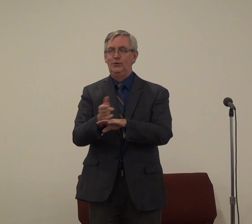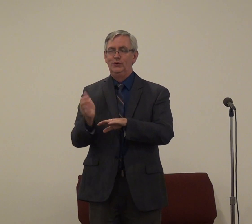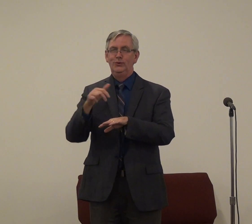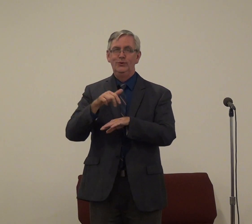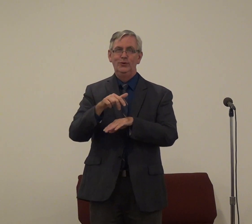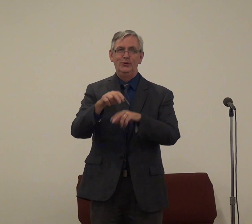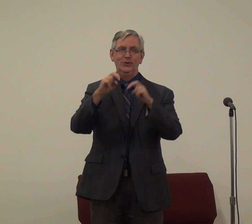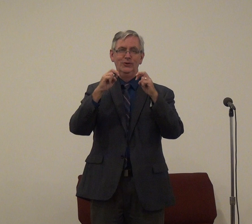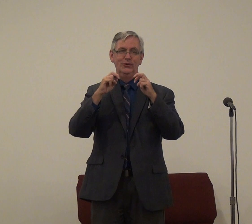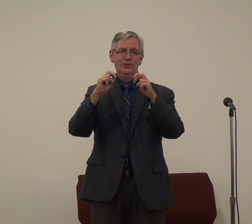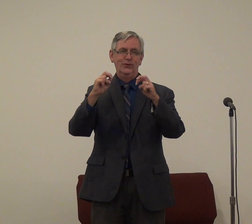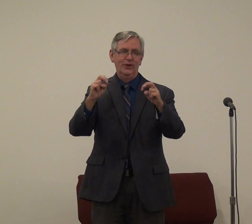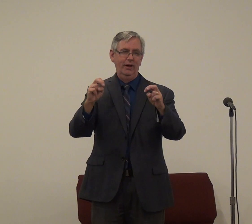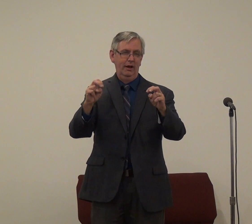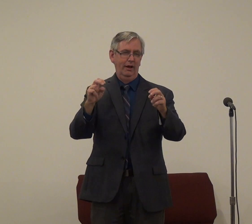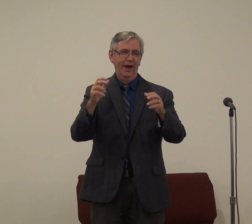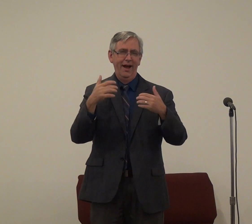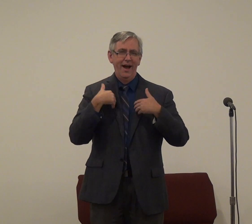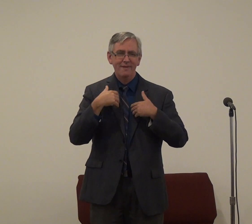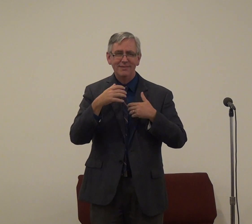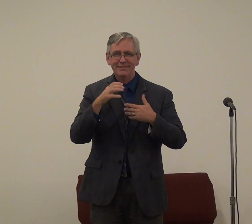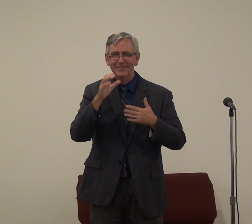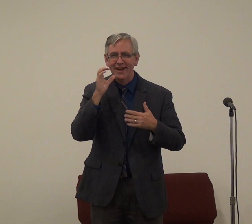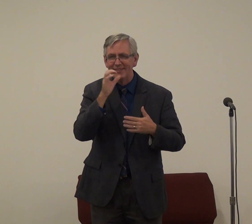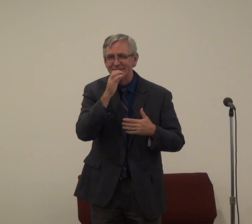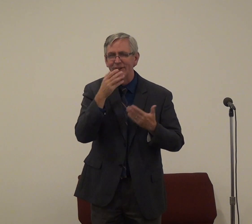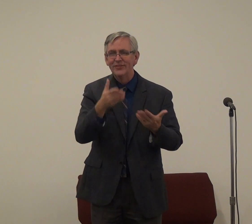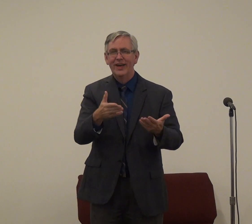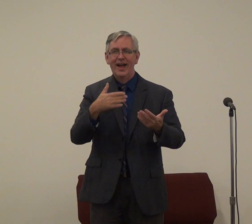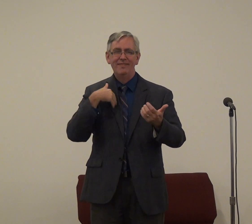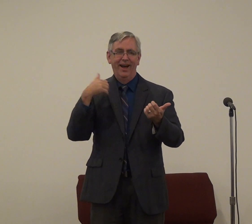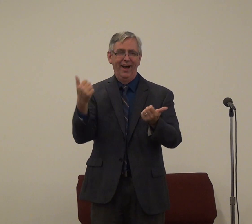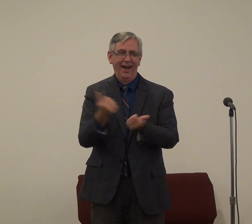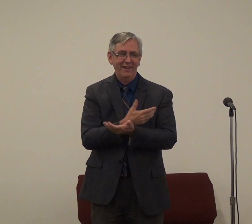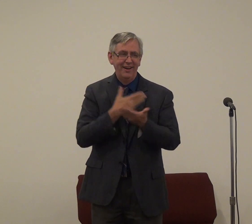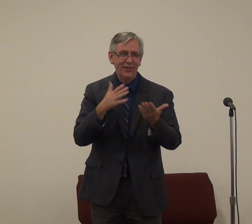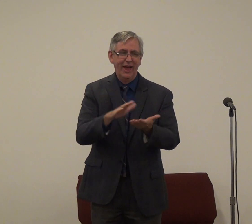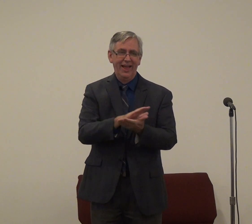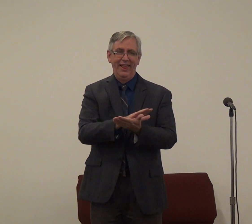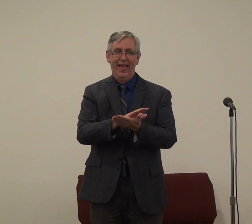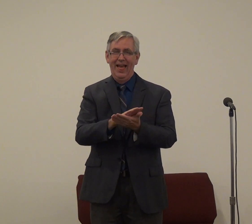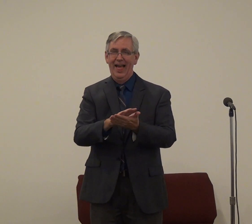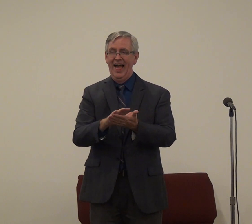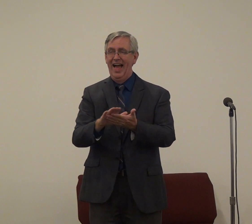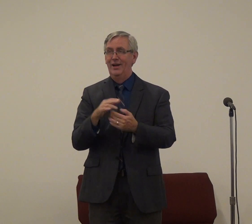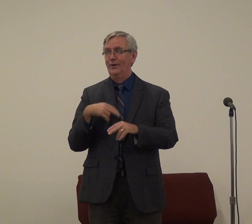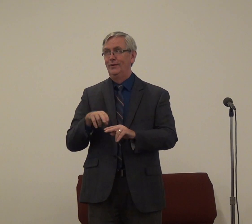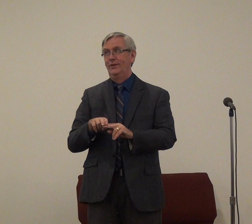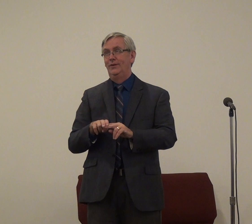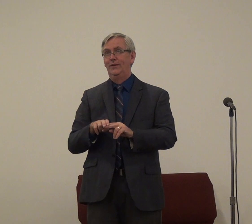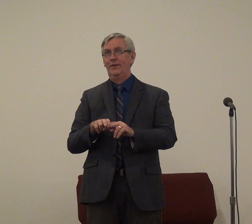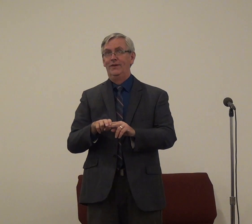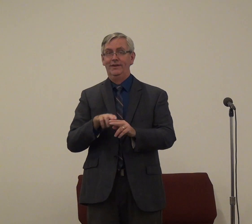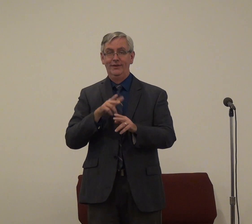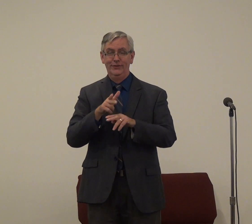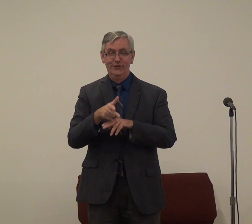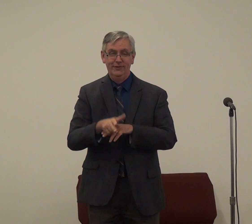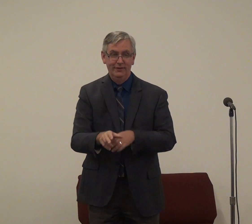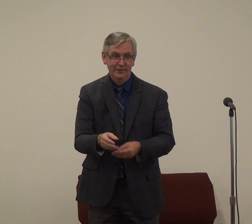ride. And we got on and it was so pleasant, and there's a cafeteria, and it was just a very nice